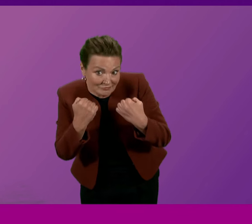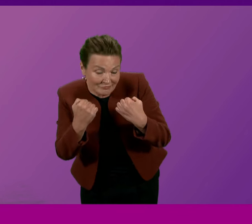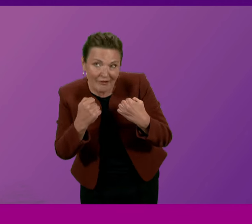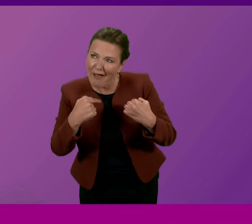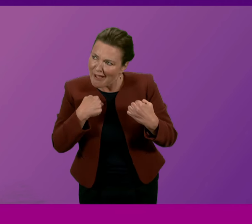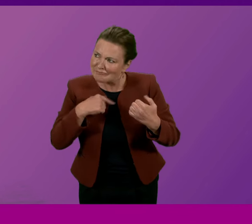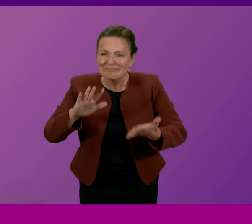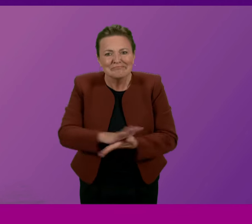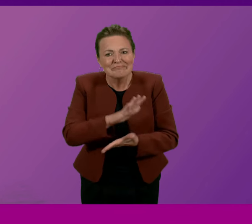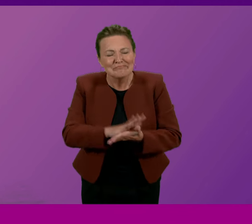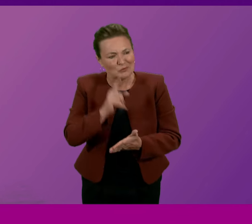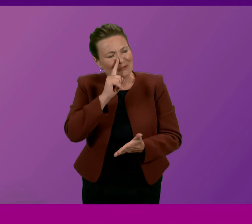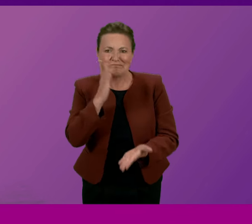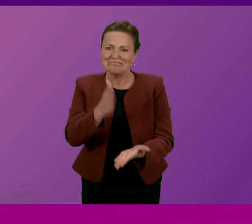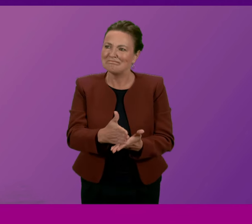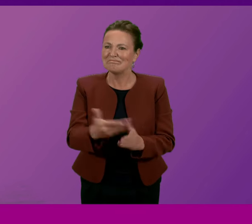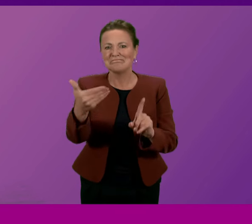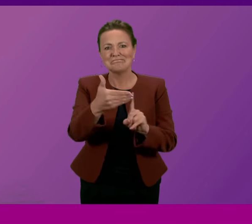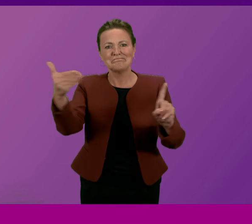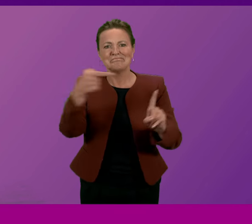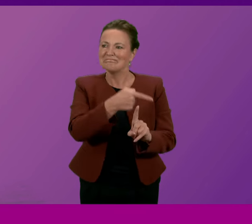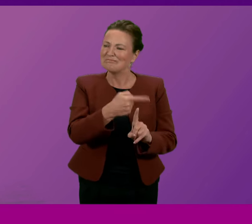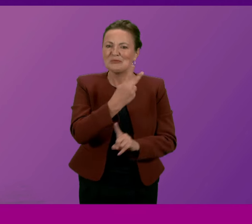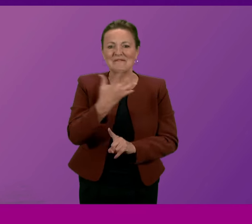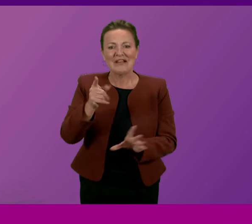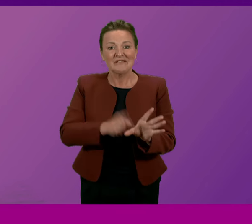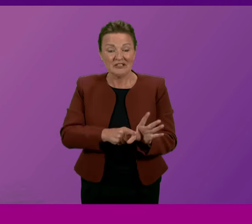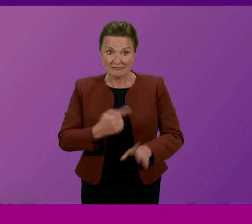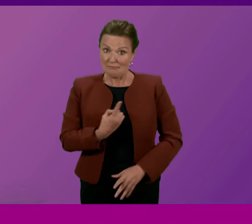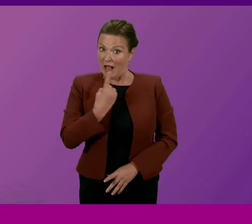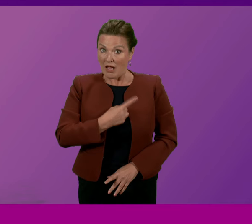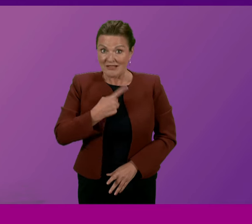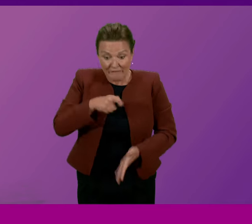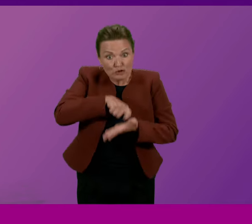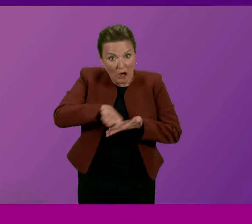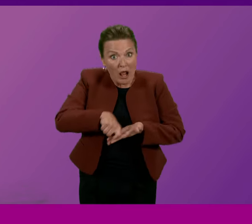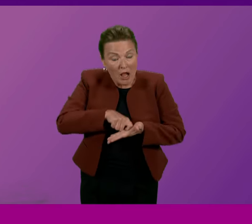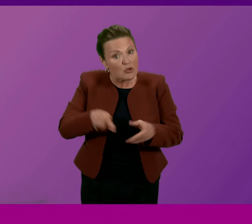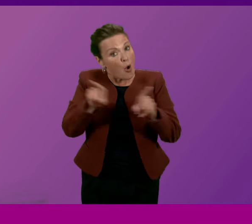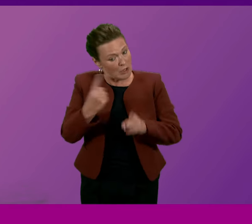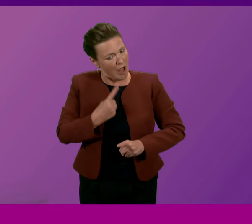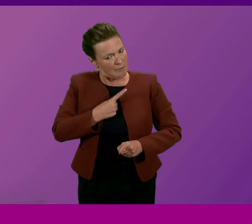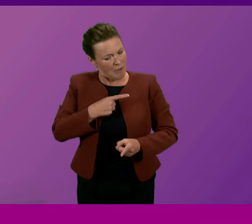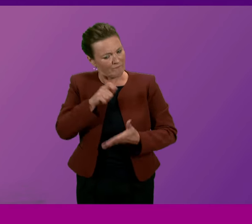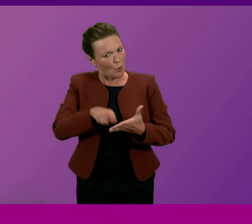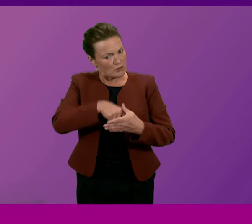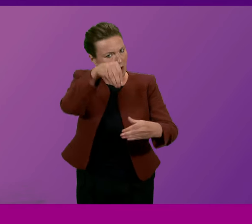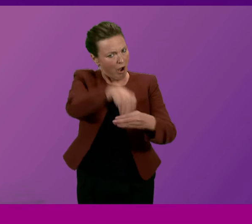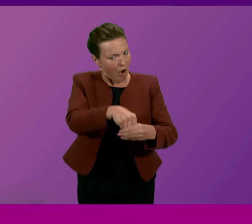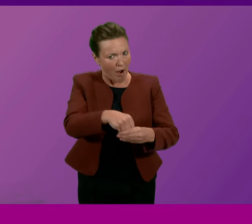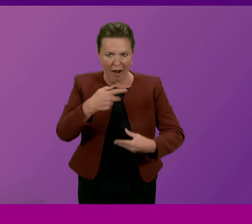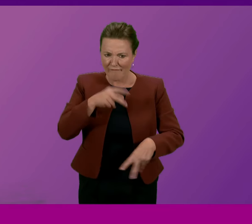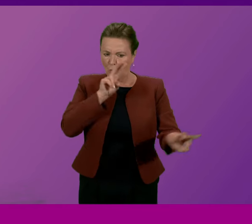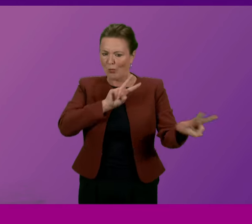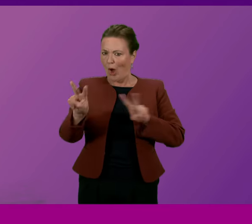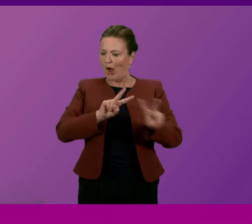Scottish Parliament. As a journalist and as a voter, I was an observer of its proceedings, and more recently, I've had the